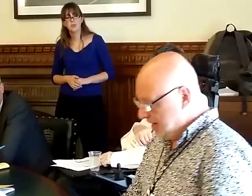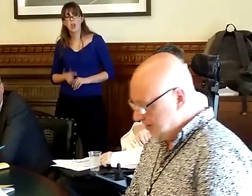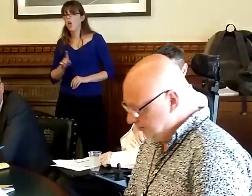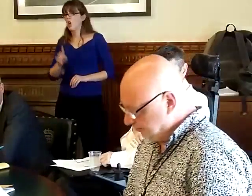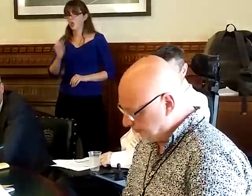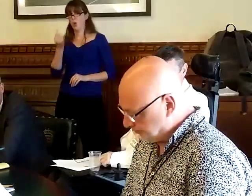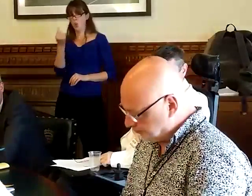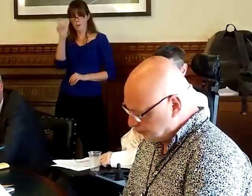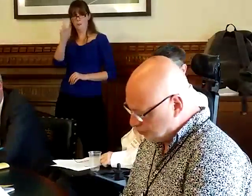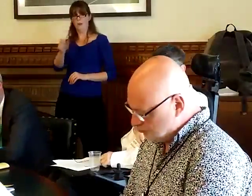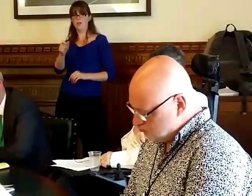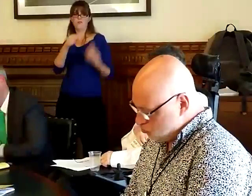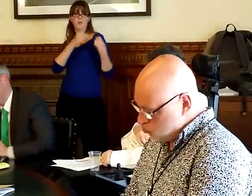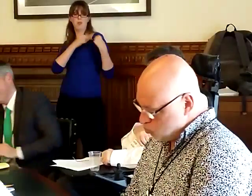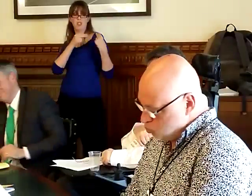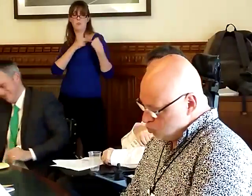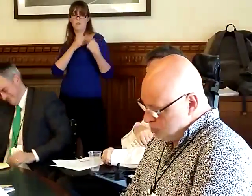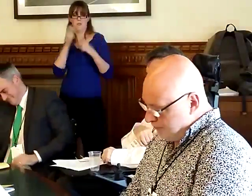me.